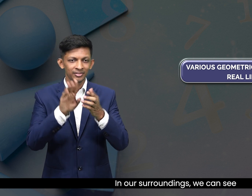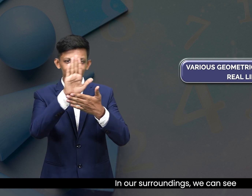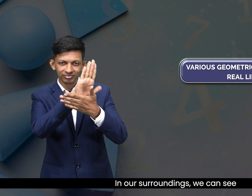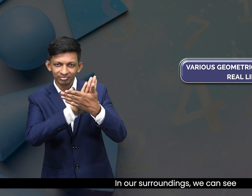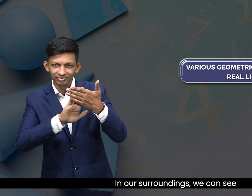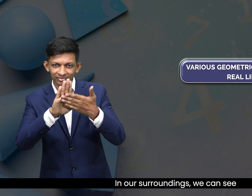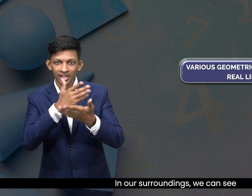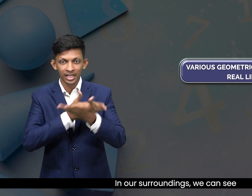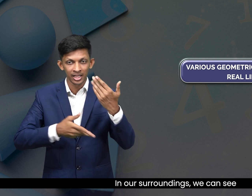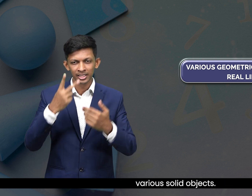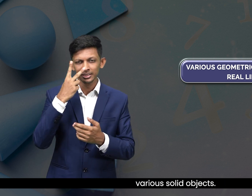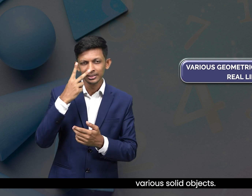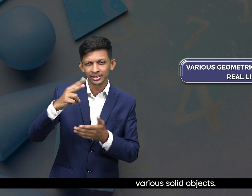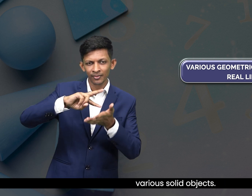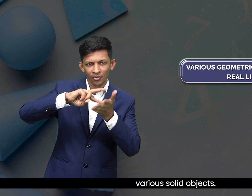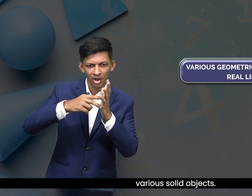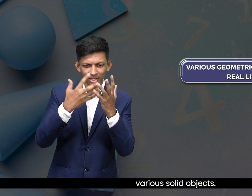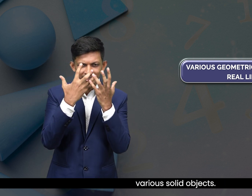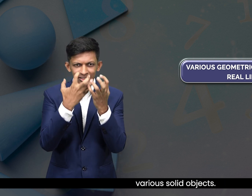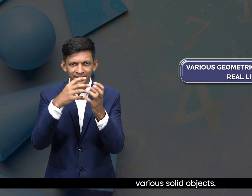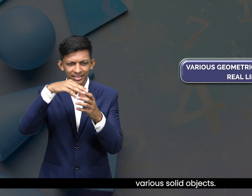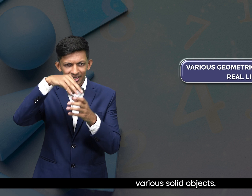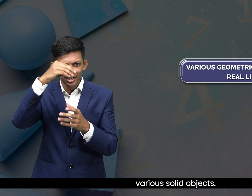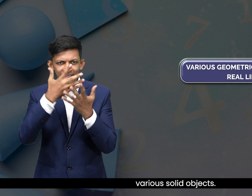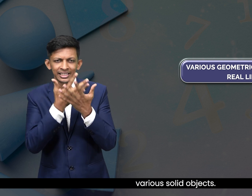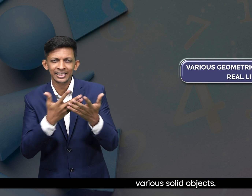surroundings, we can see various solid objects.